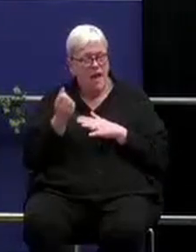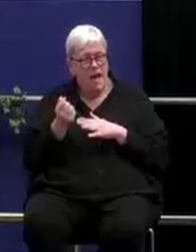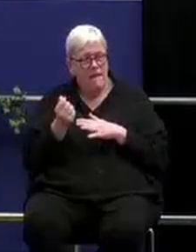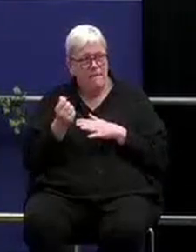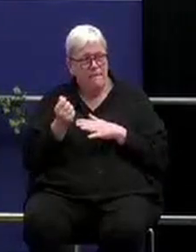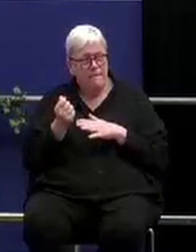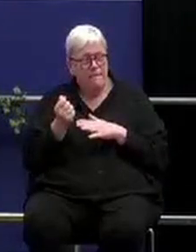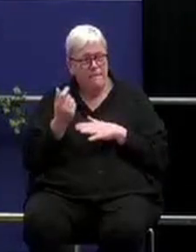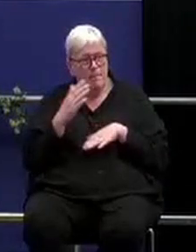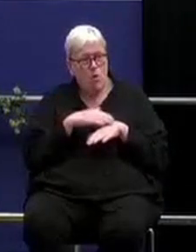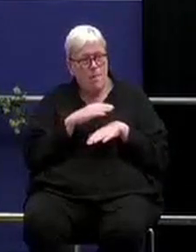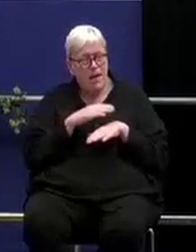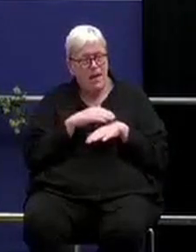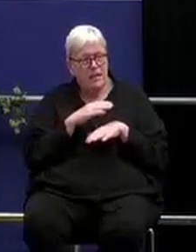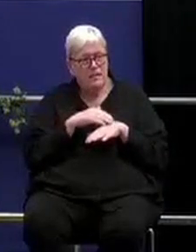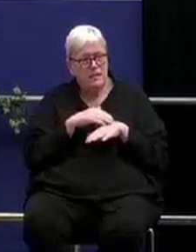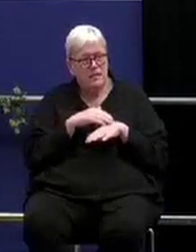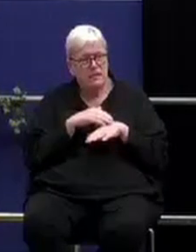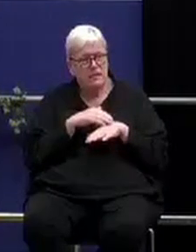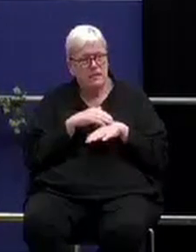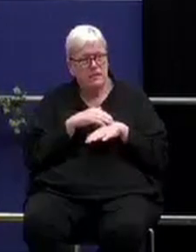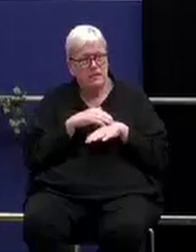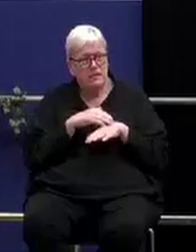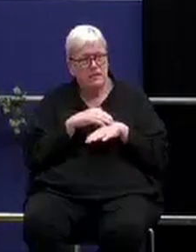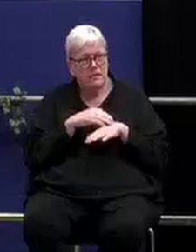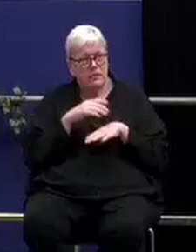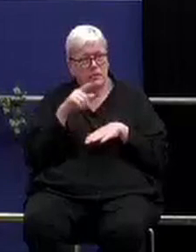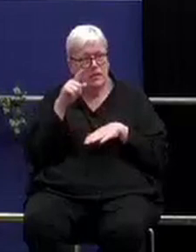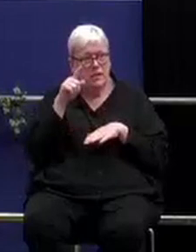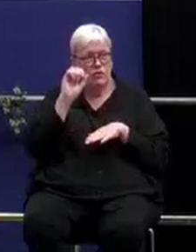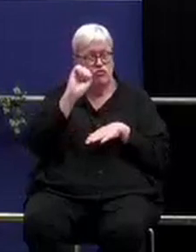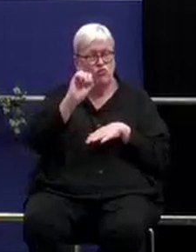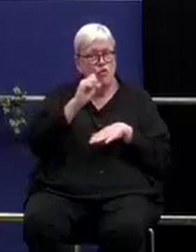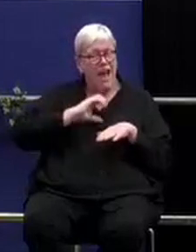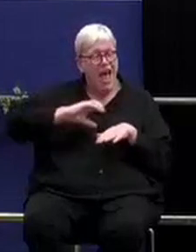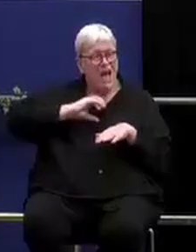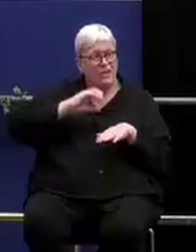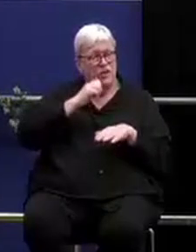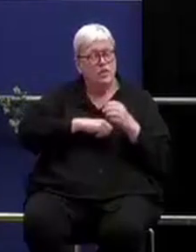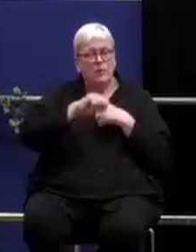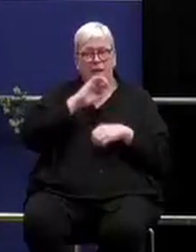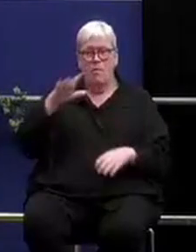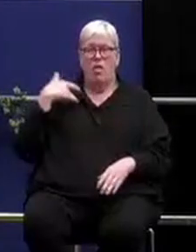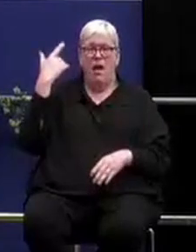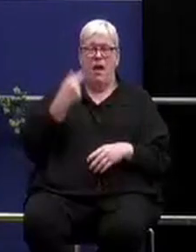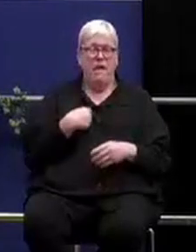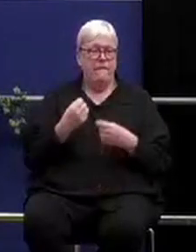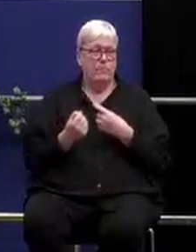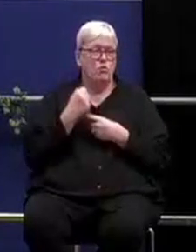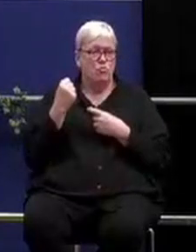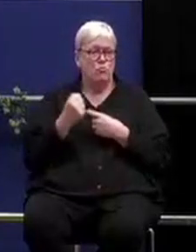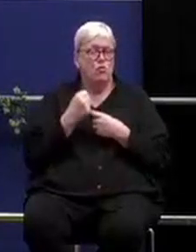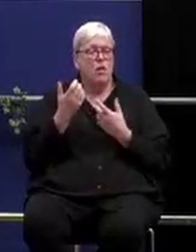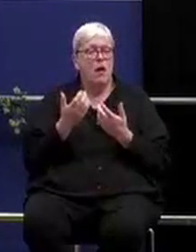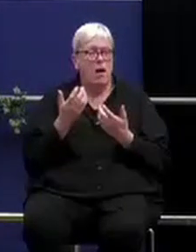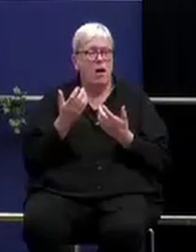Did you have a moment when your characters became completely alive and started acting of their own accord, or was